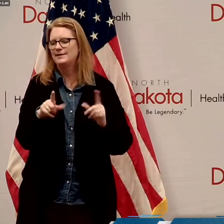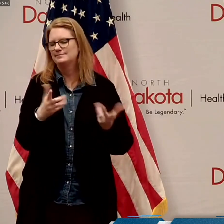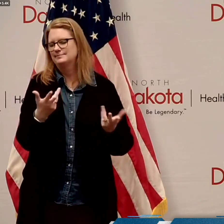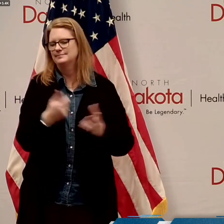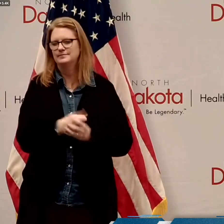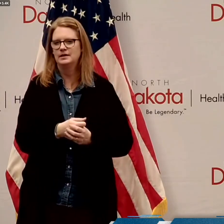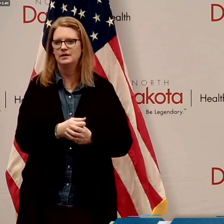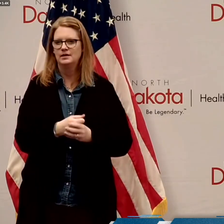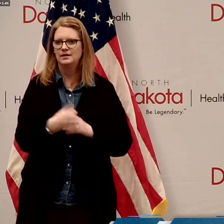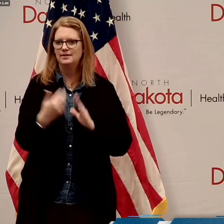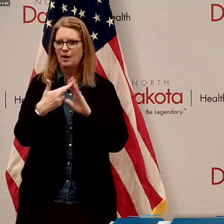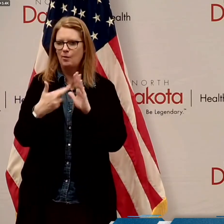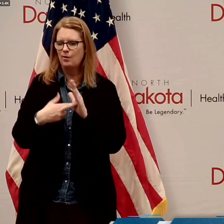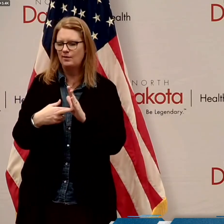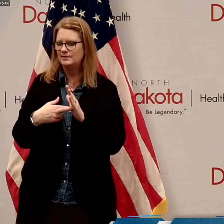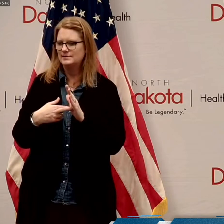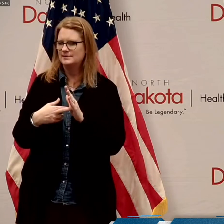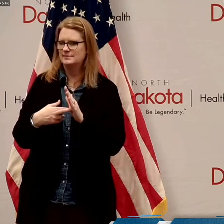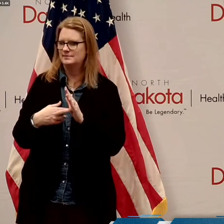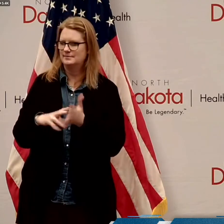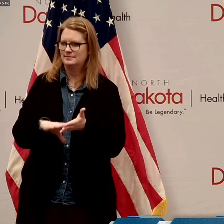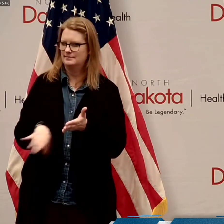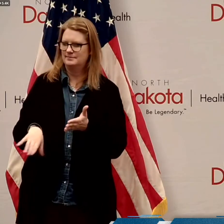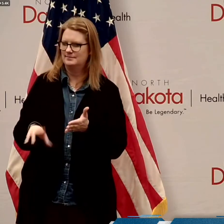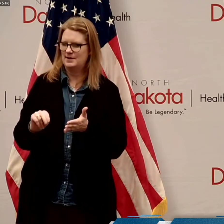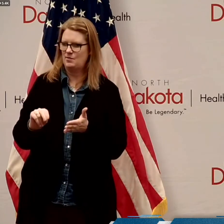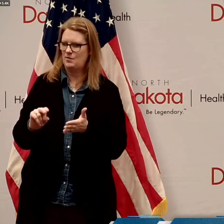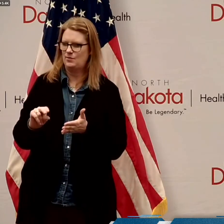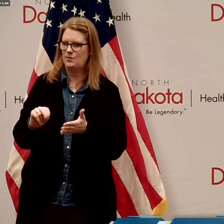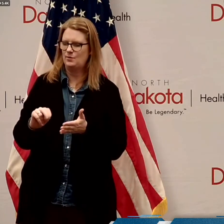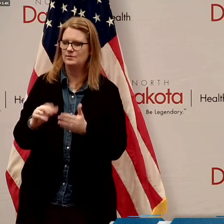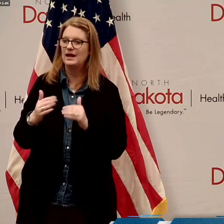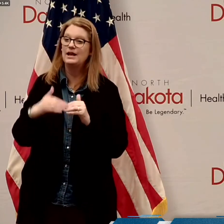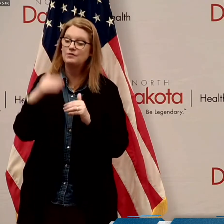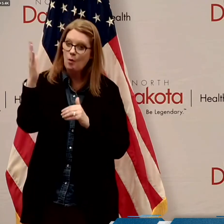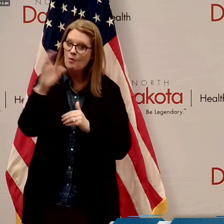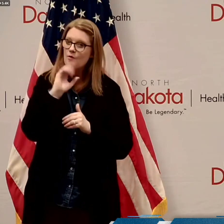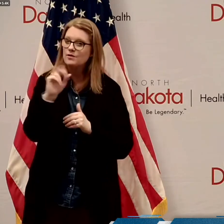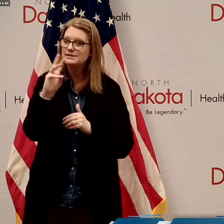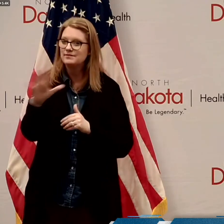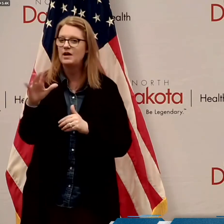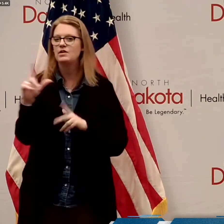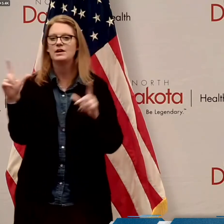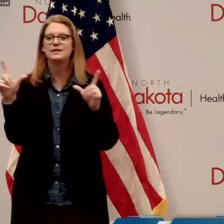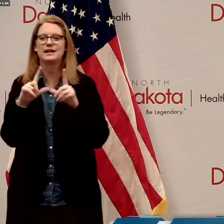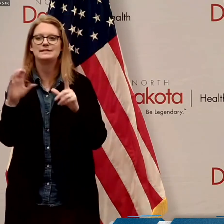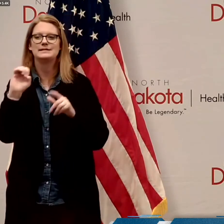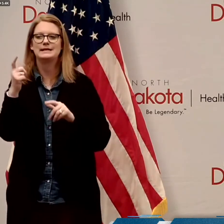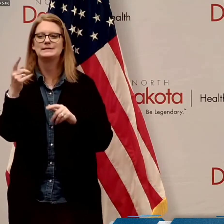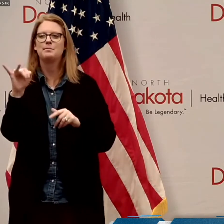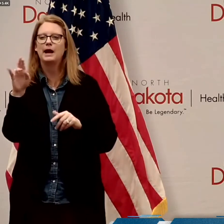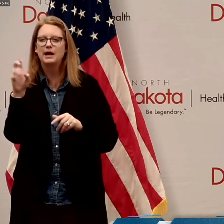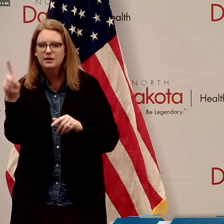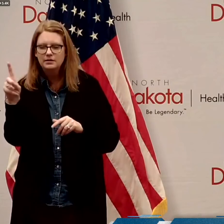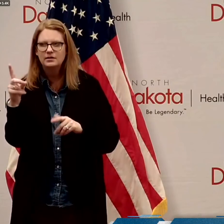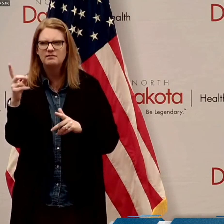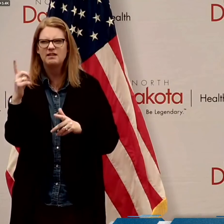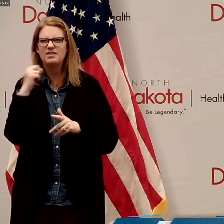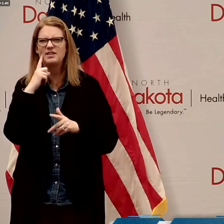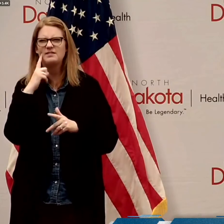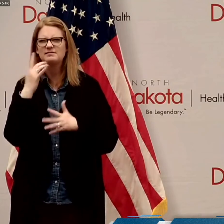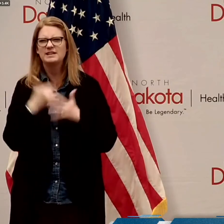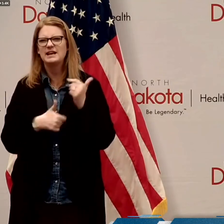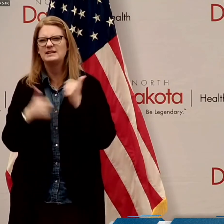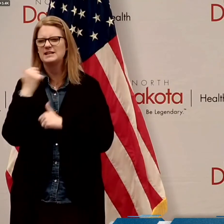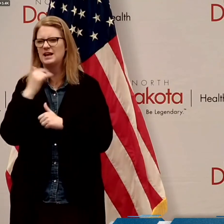waived that rule yet. We did, of course, if you're over 65 and your license is expired, I think in one of our other executive orders it